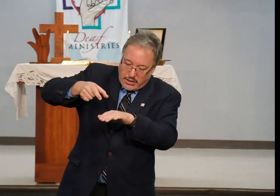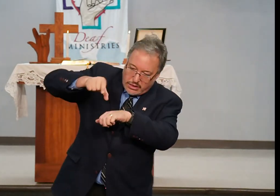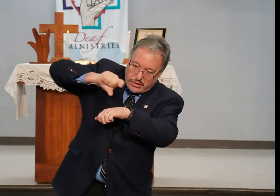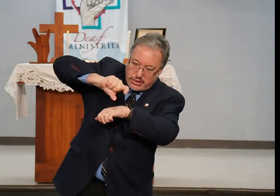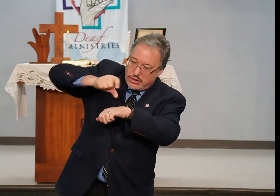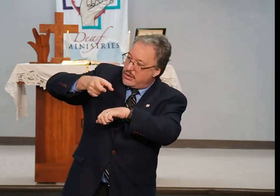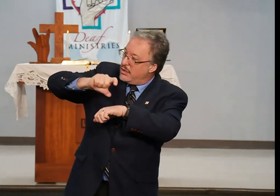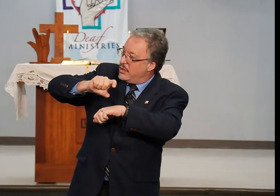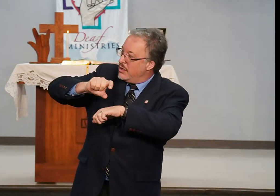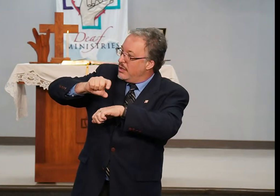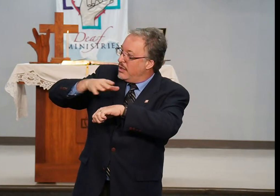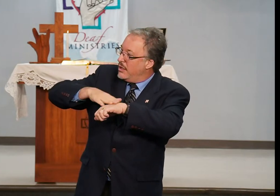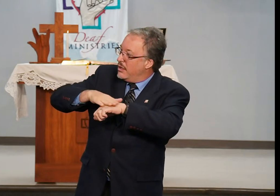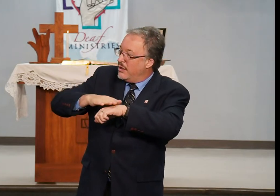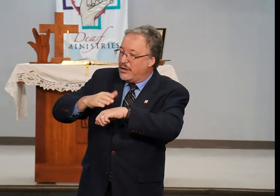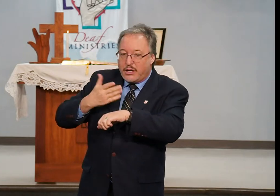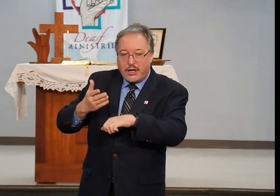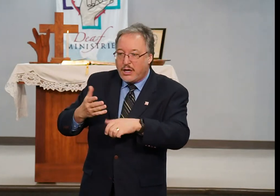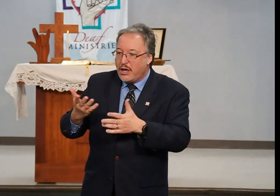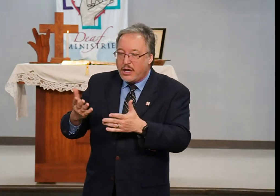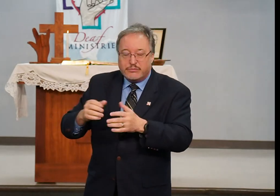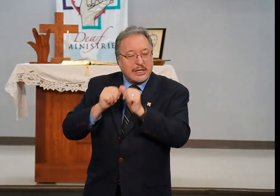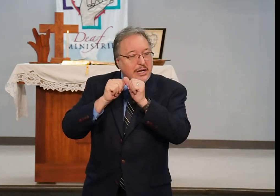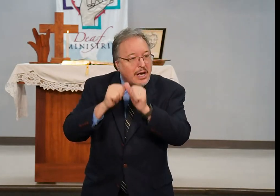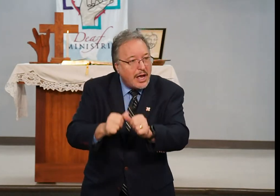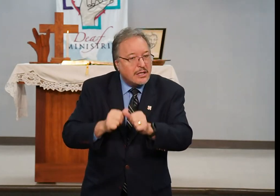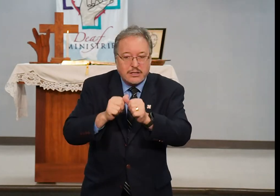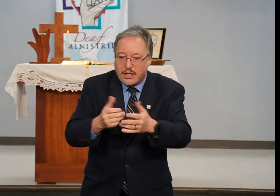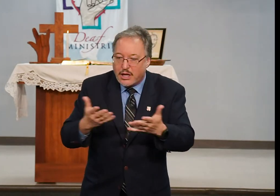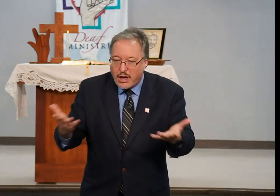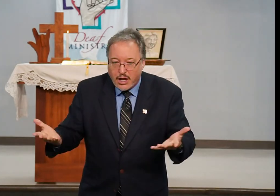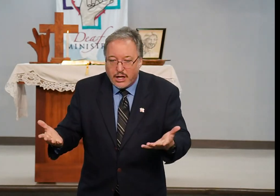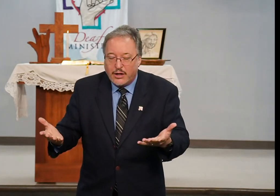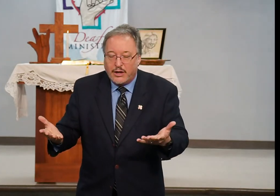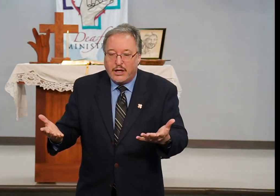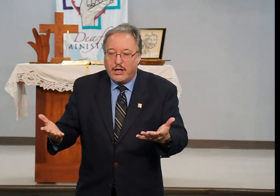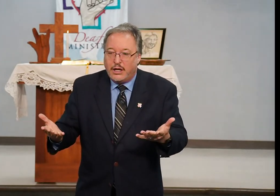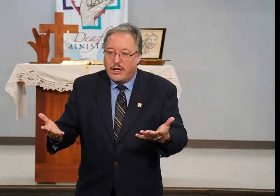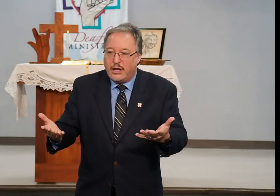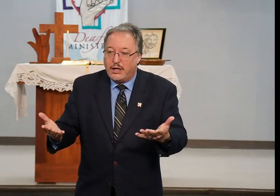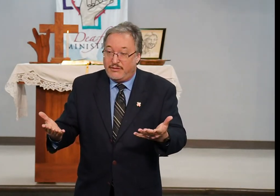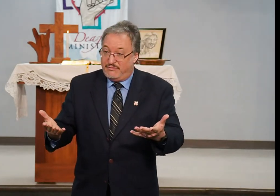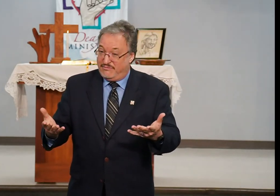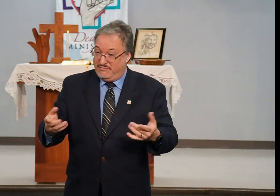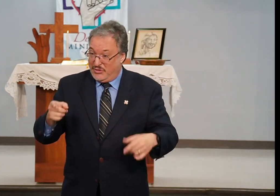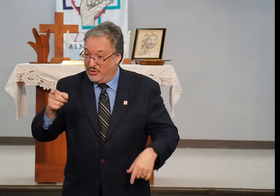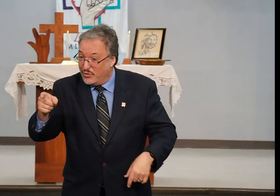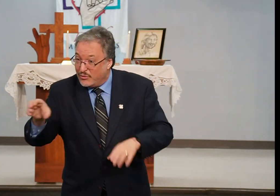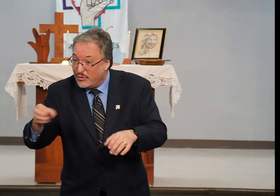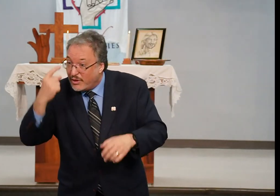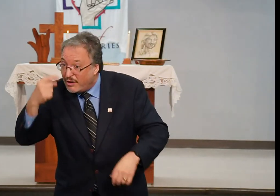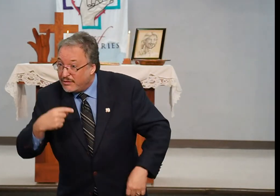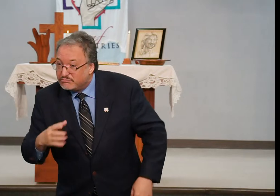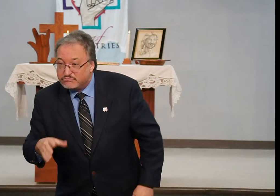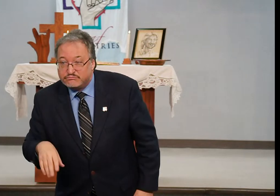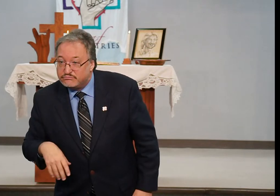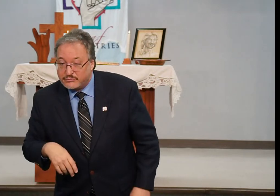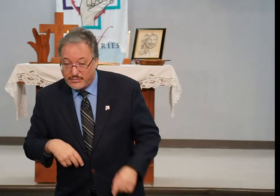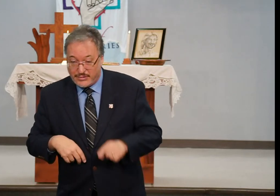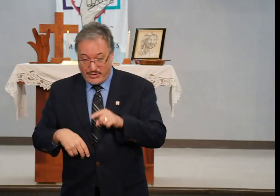tears and used oil that was very precious to her to wipe my feet. Did you